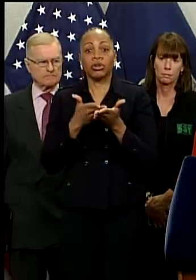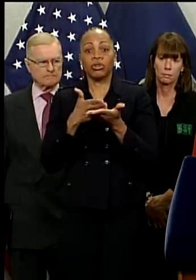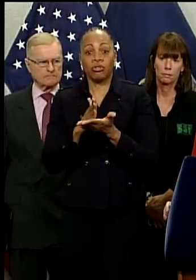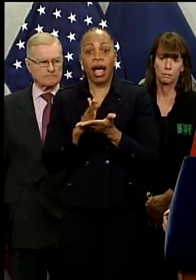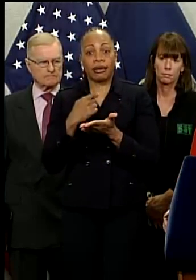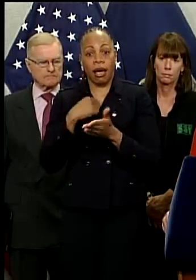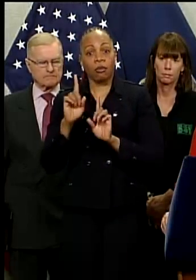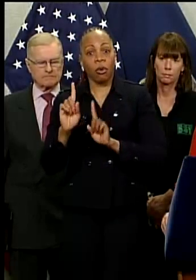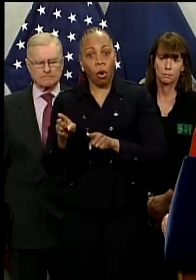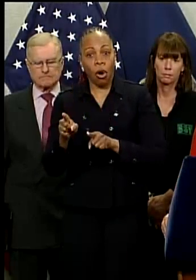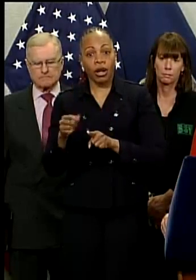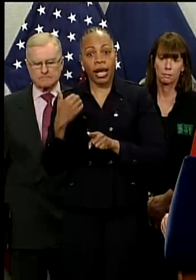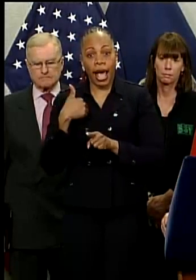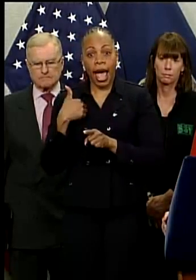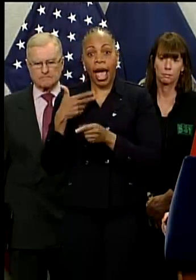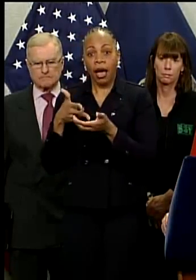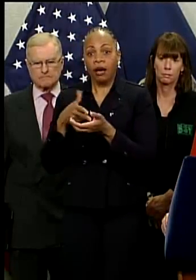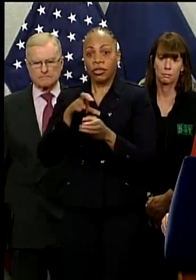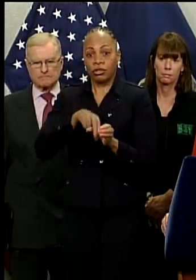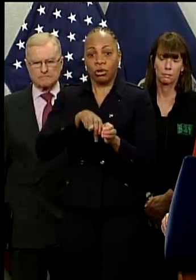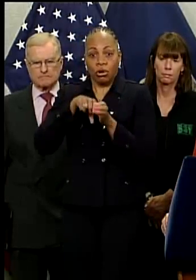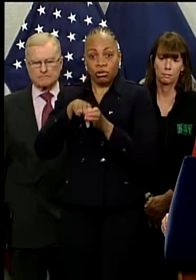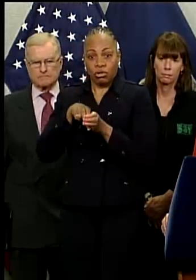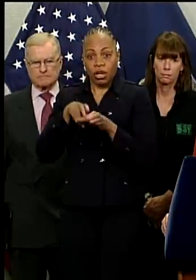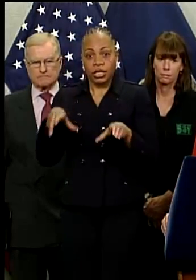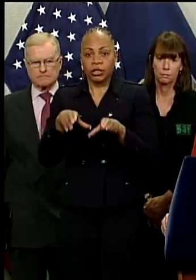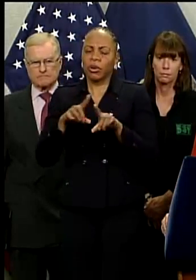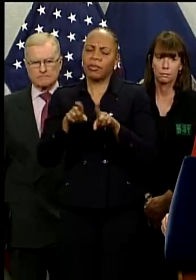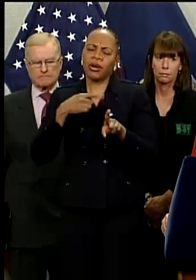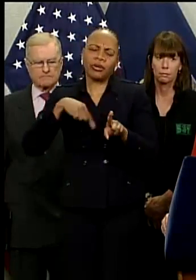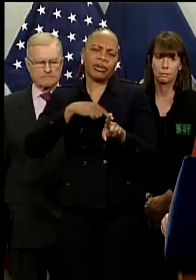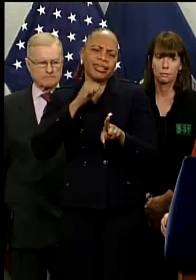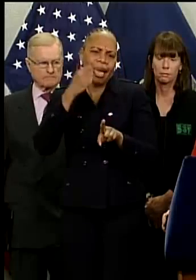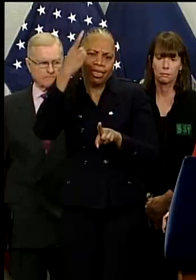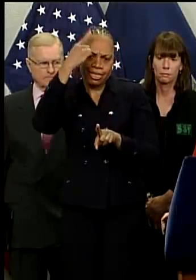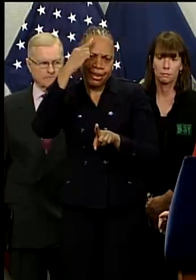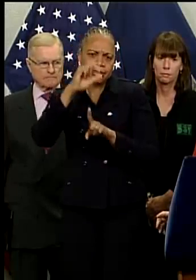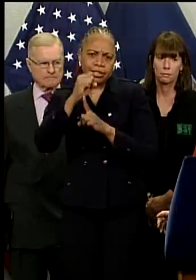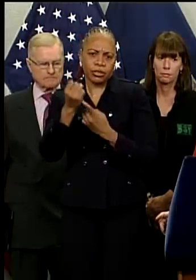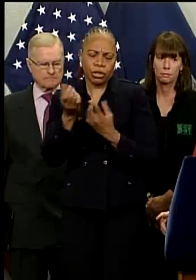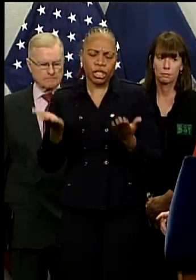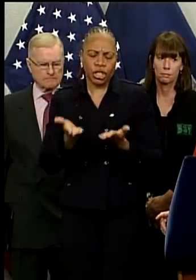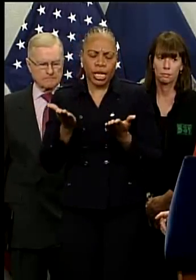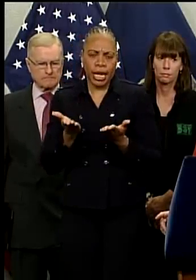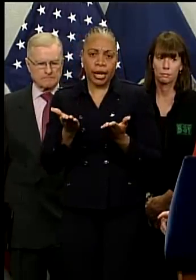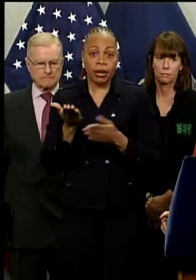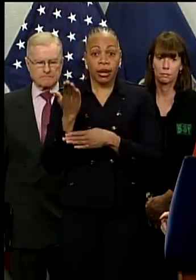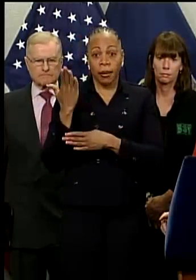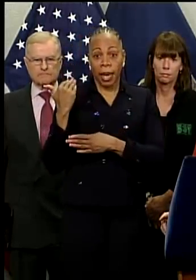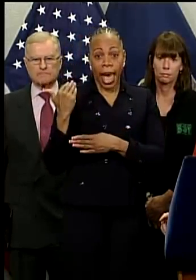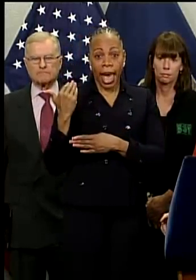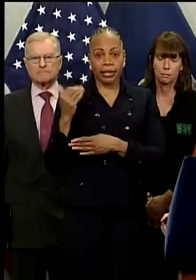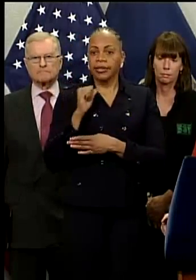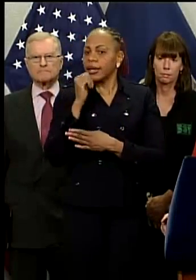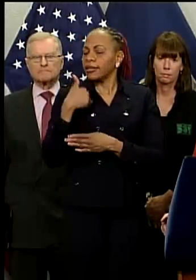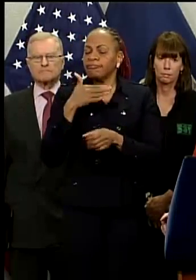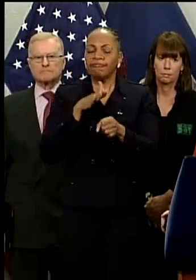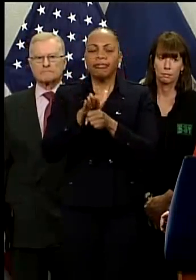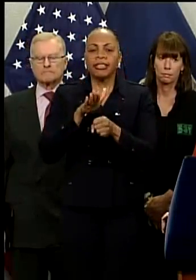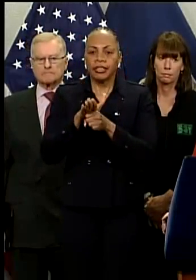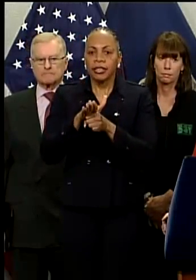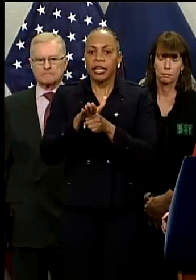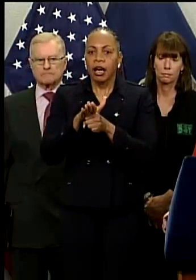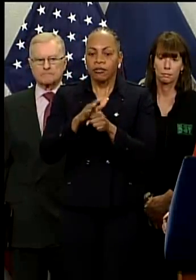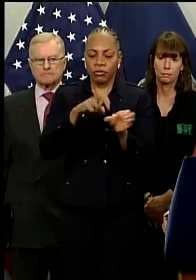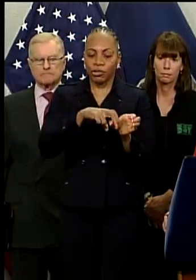just do it. But that's not something that we think here. We did not back then have enough plows, enough